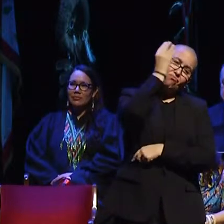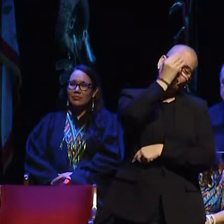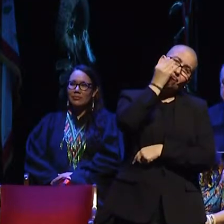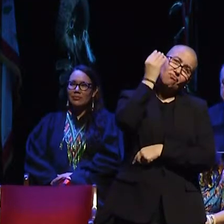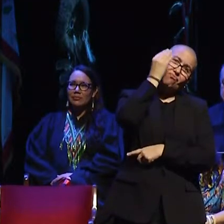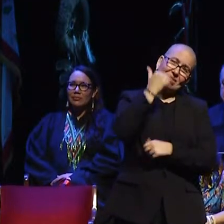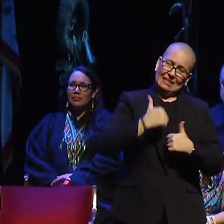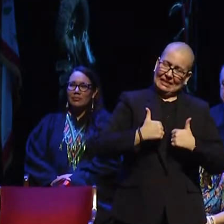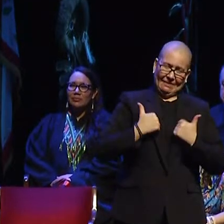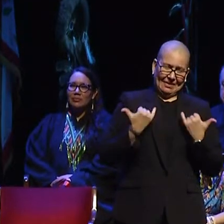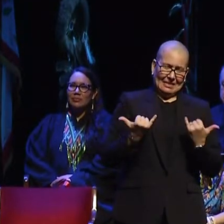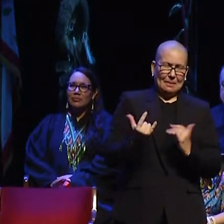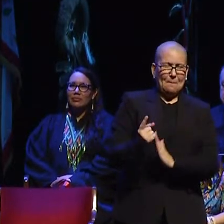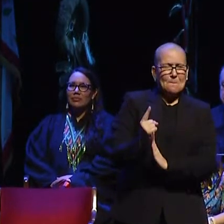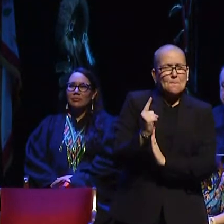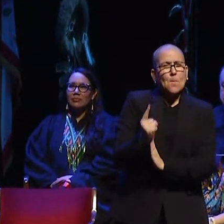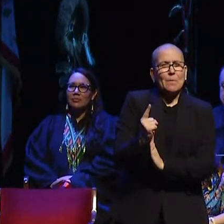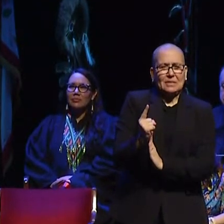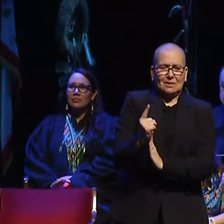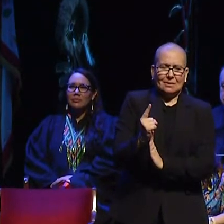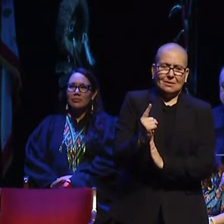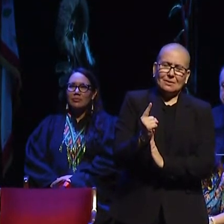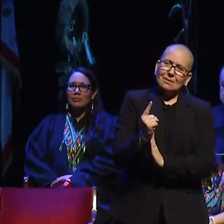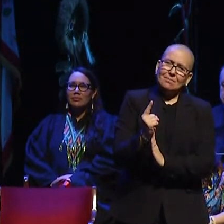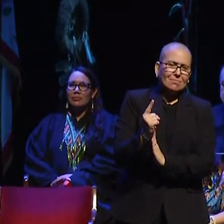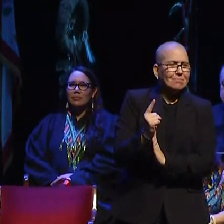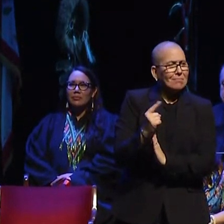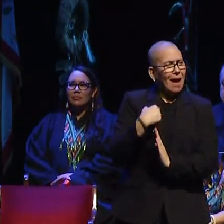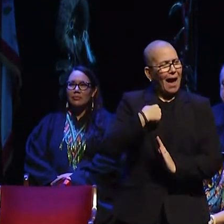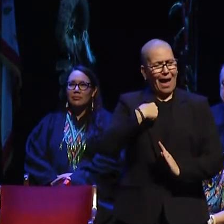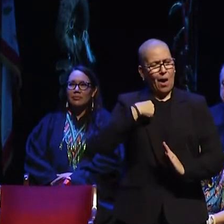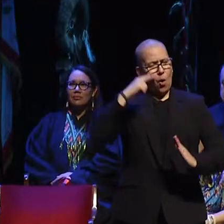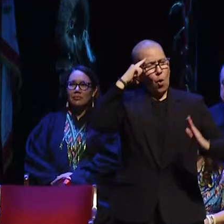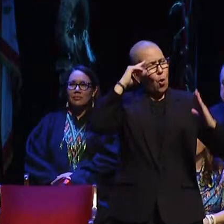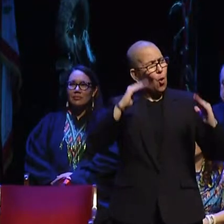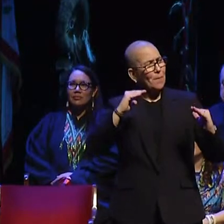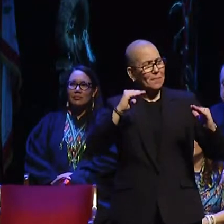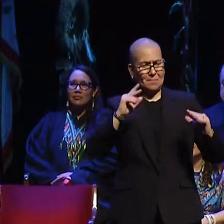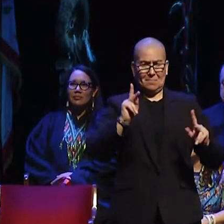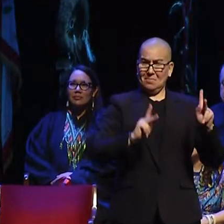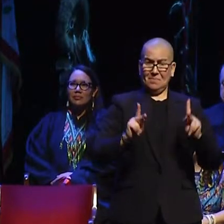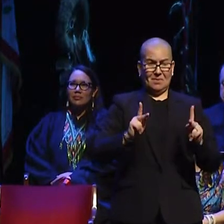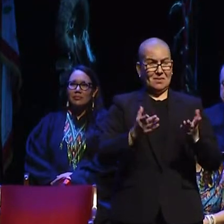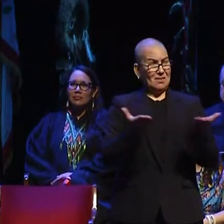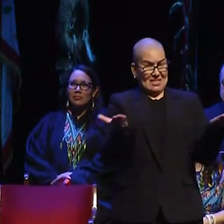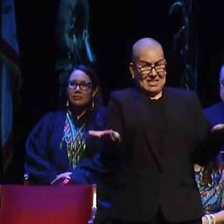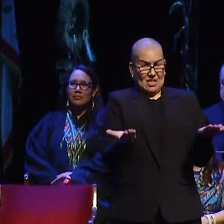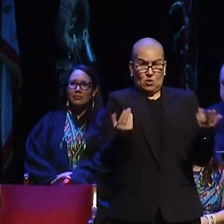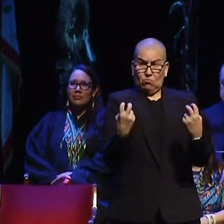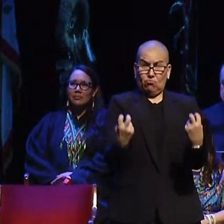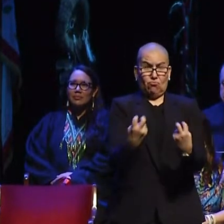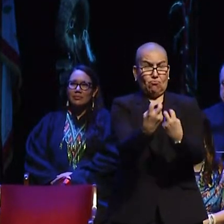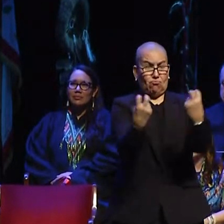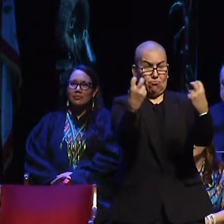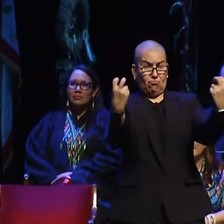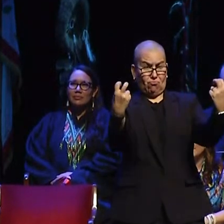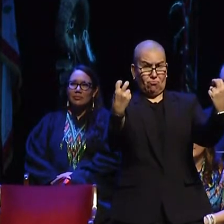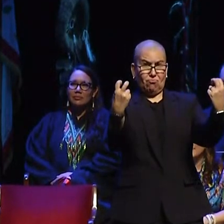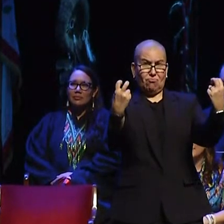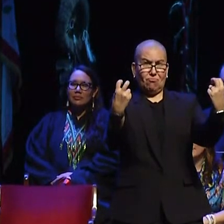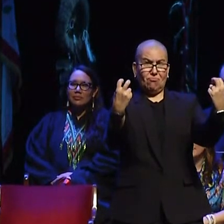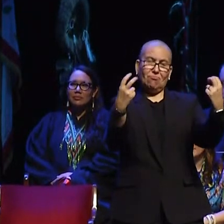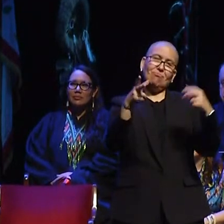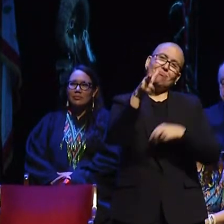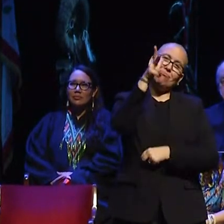present, I hope Minnesotans and all of you that are here and are listening saw yourself reflected on the people in this